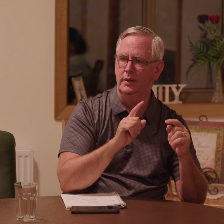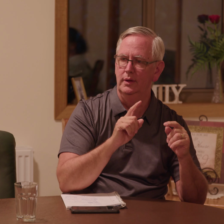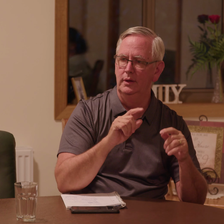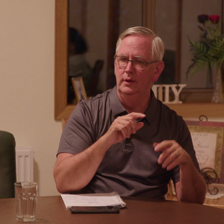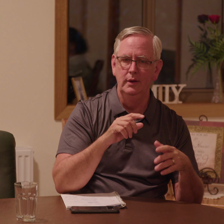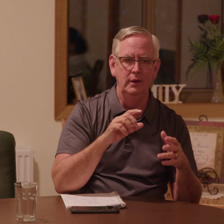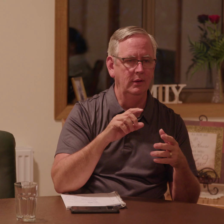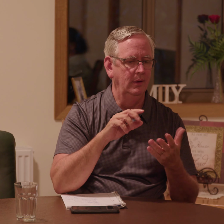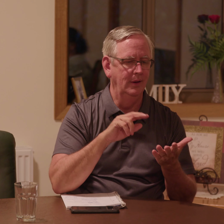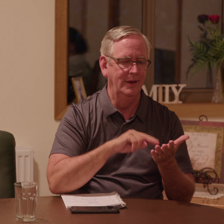was.